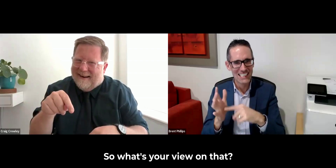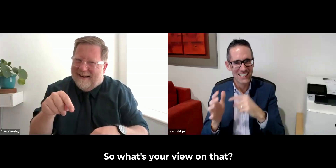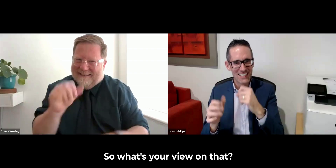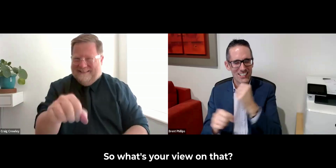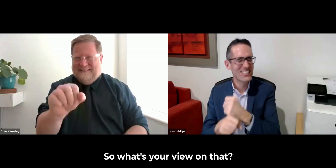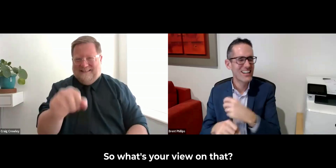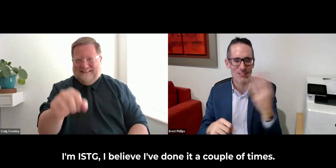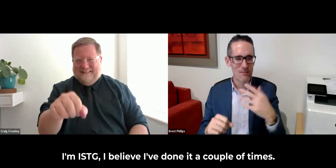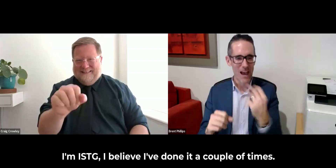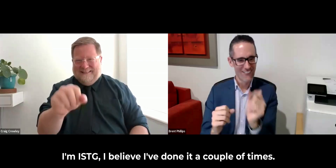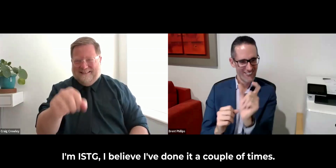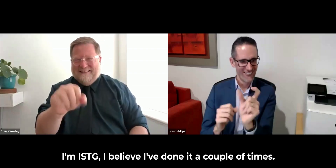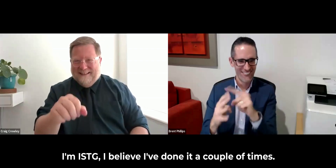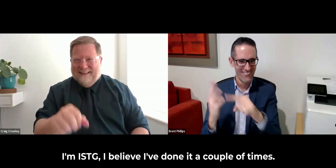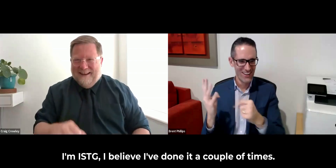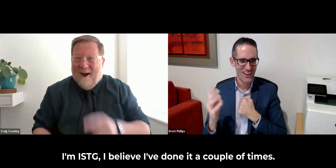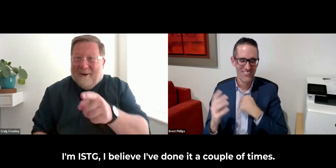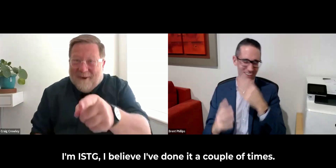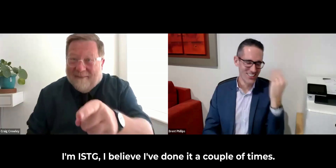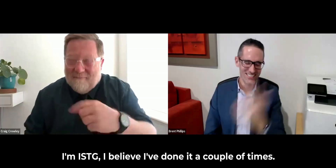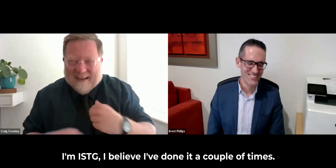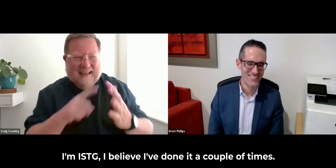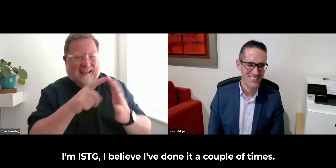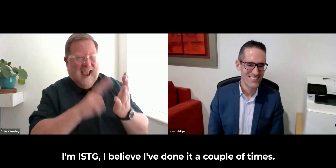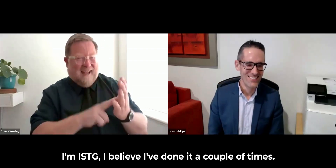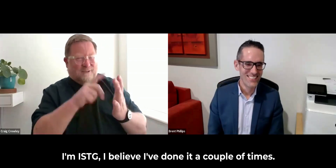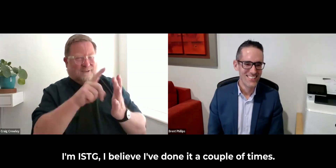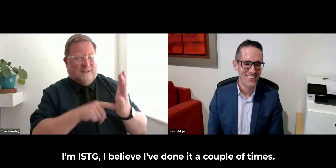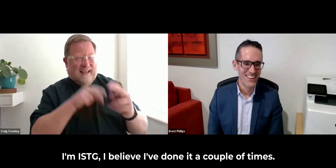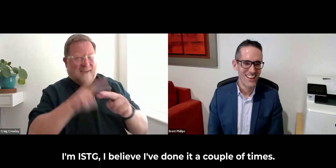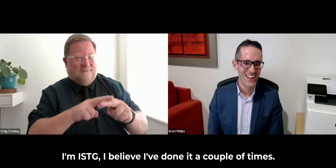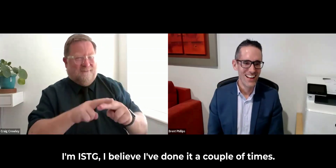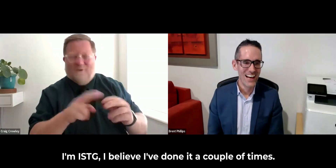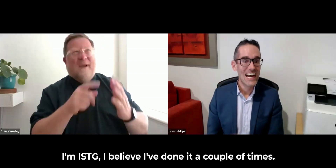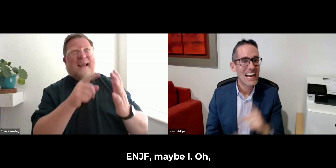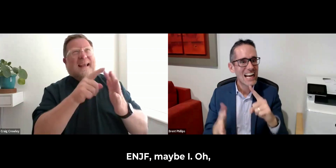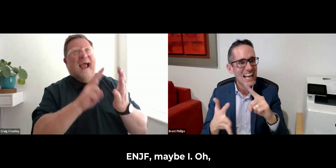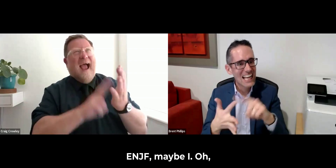that? I'm ISTG, I believe. I've done it a couple of times.